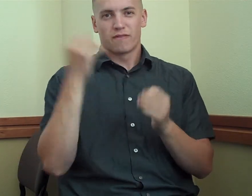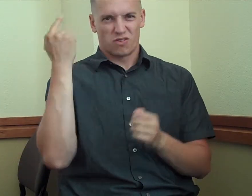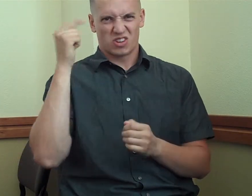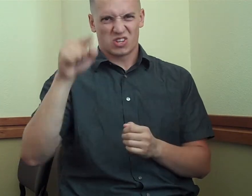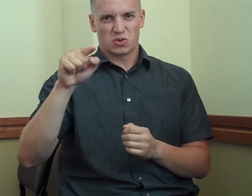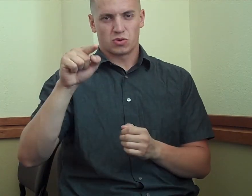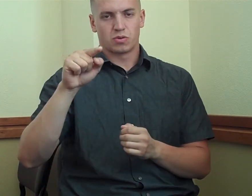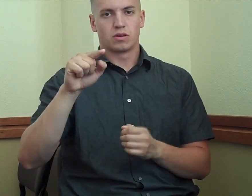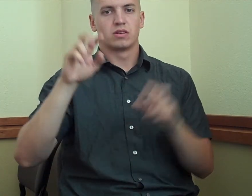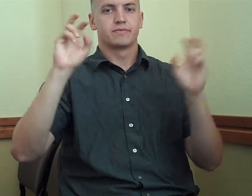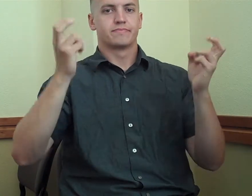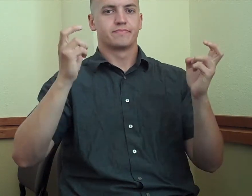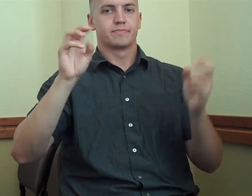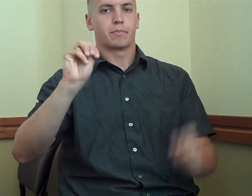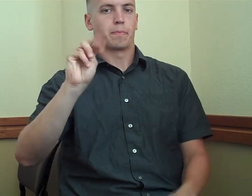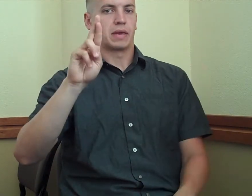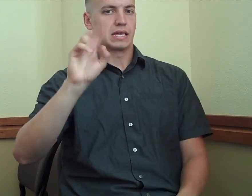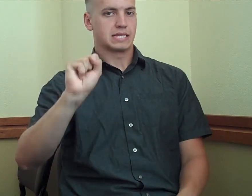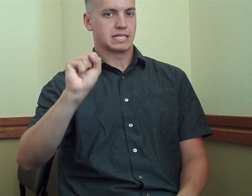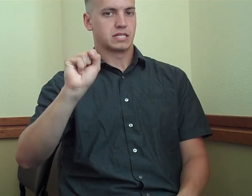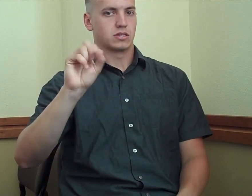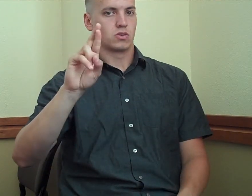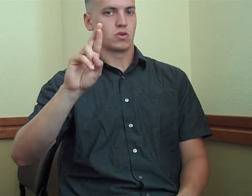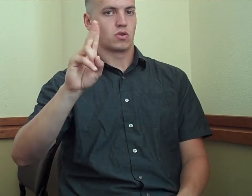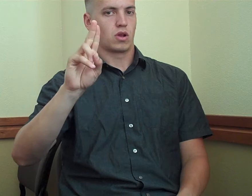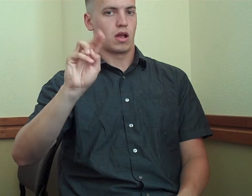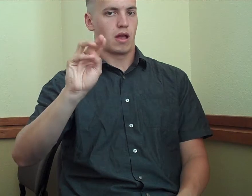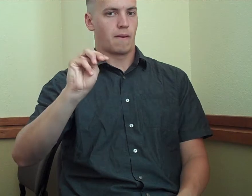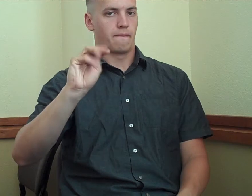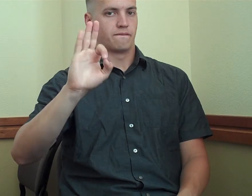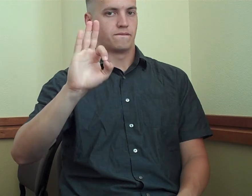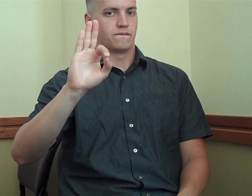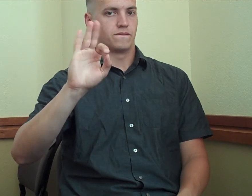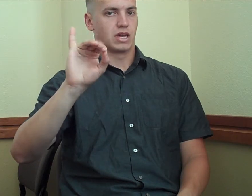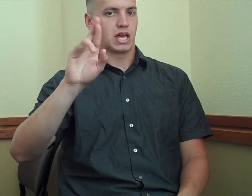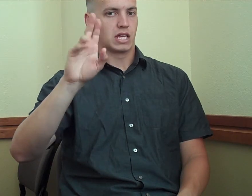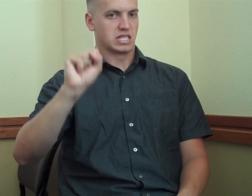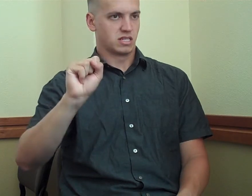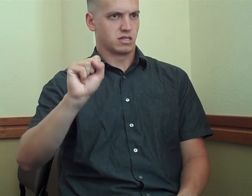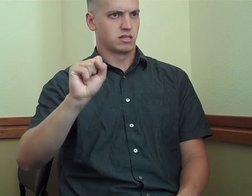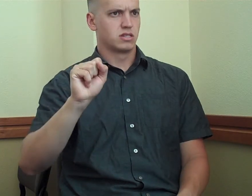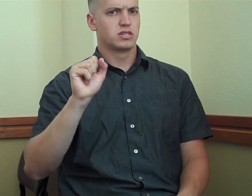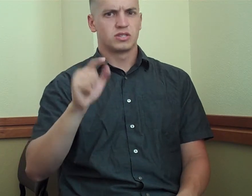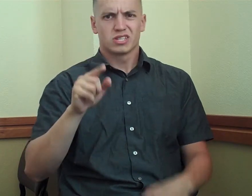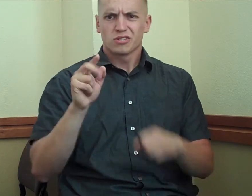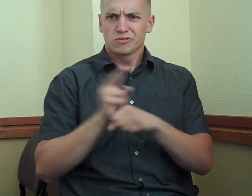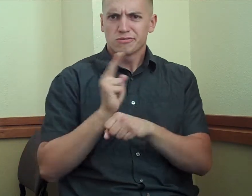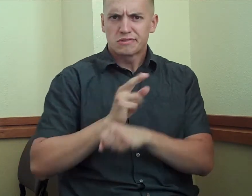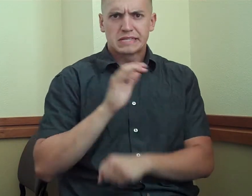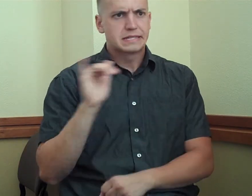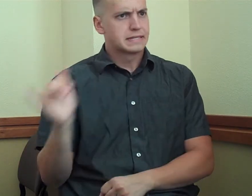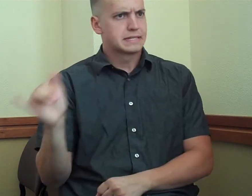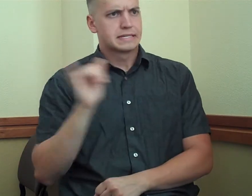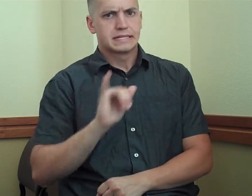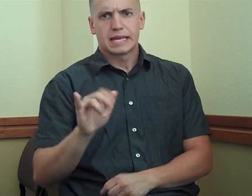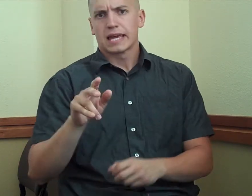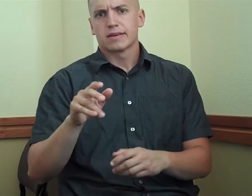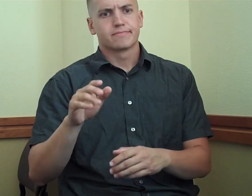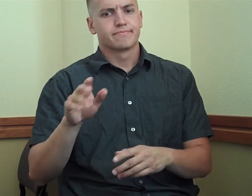it's about a lady whose name is Miss Rumphius. And she has the kind of thinking that we have in this classroom. We might not get to